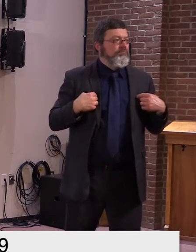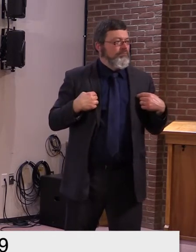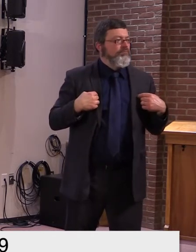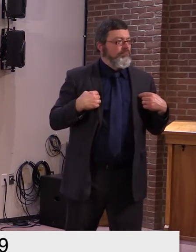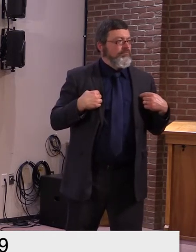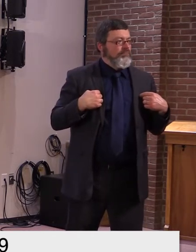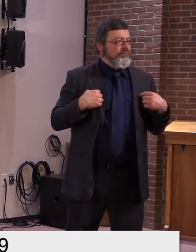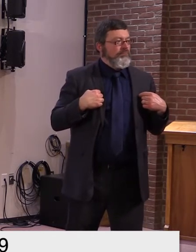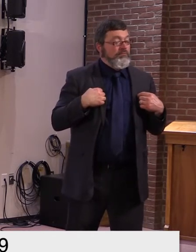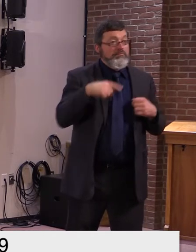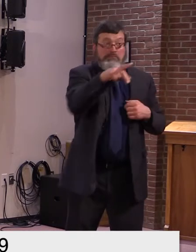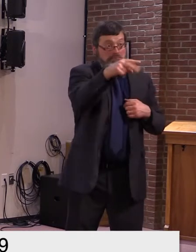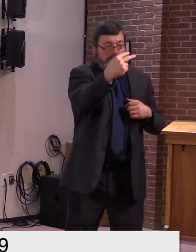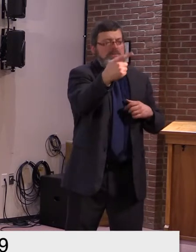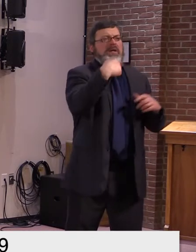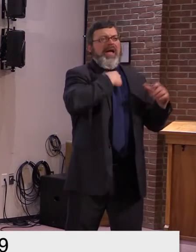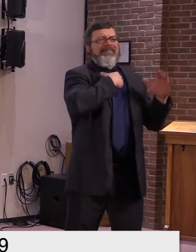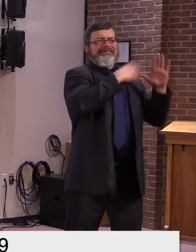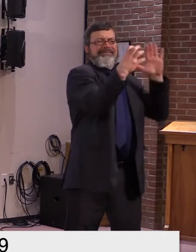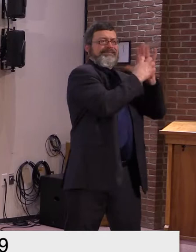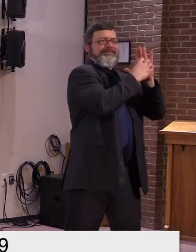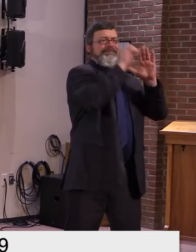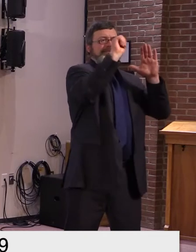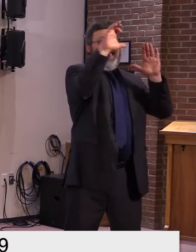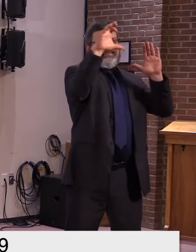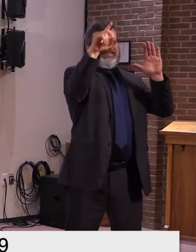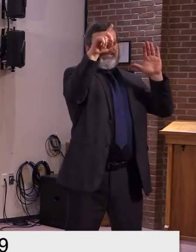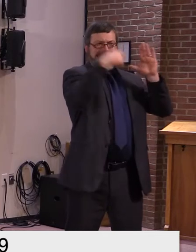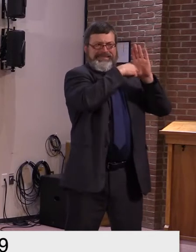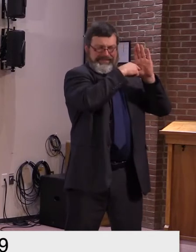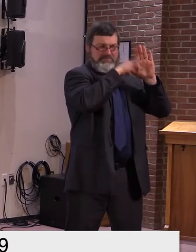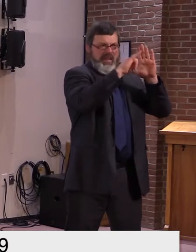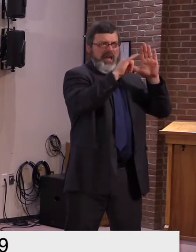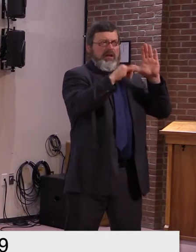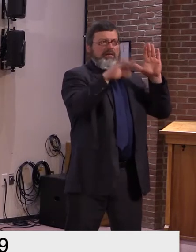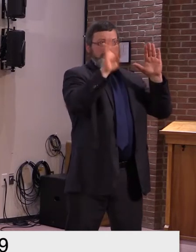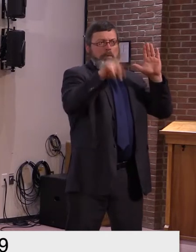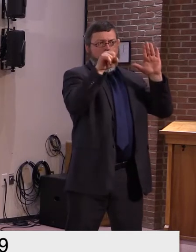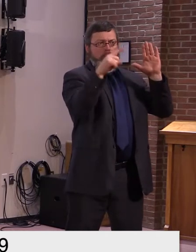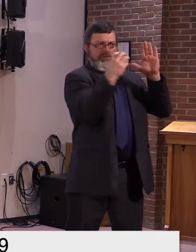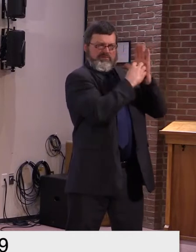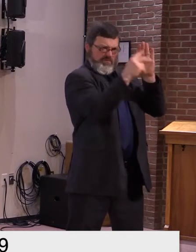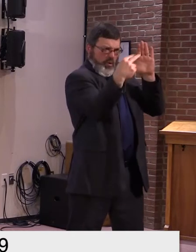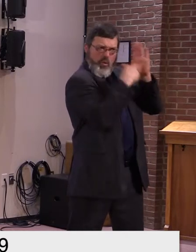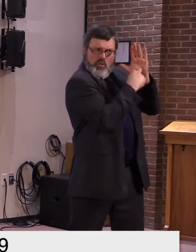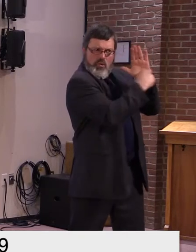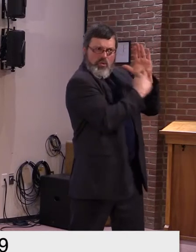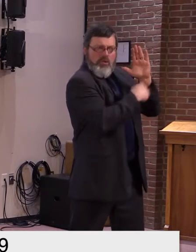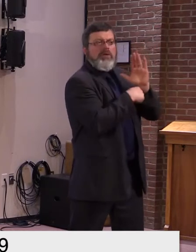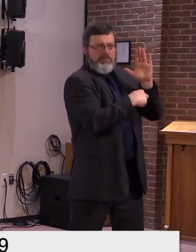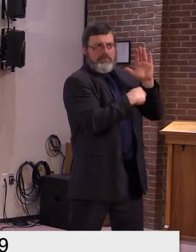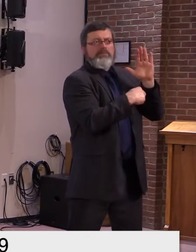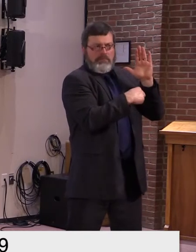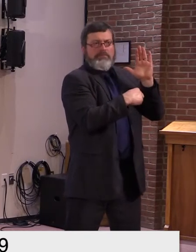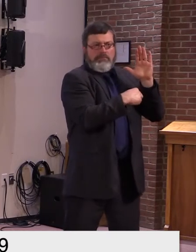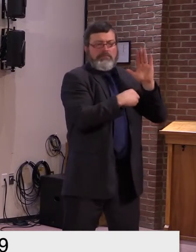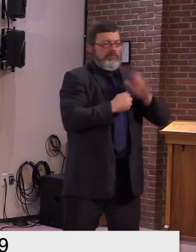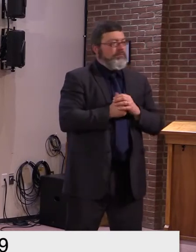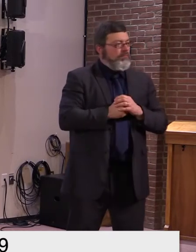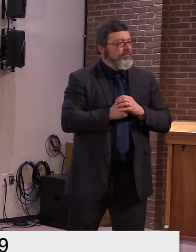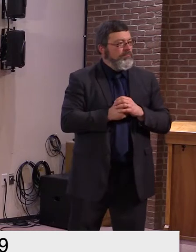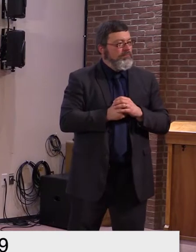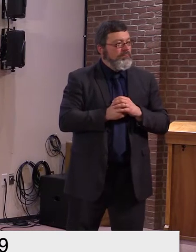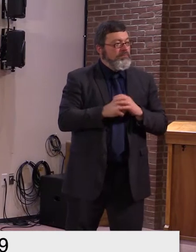Finally, we'll be moving into a phased restart of youth recreational and school sports. So,